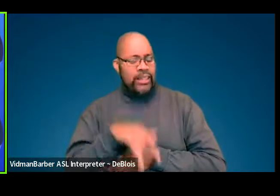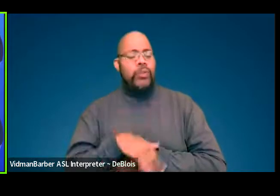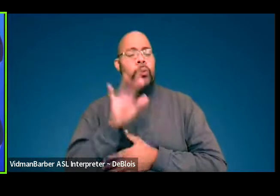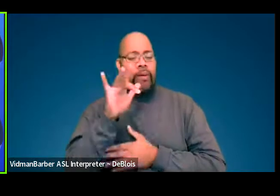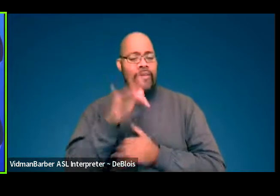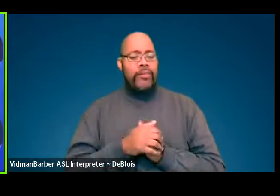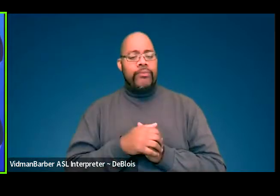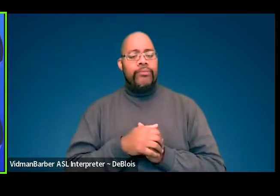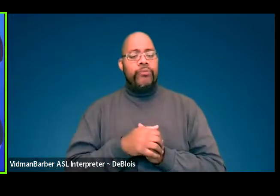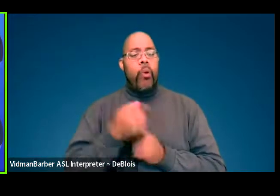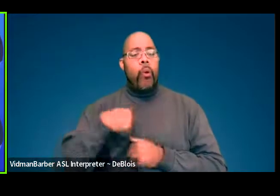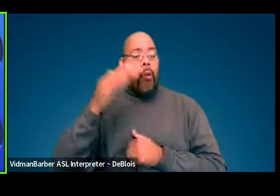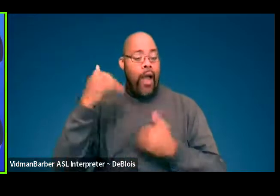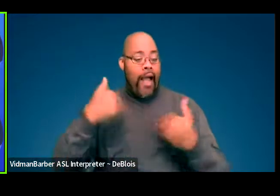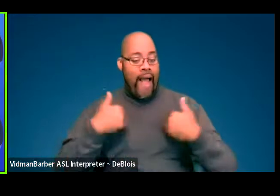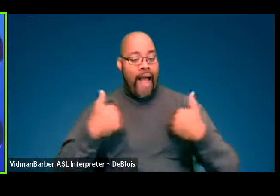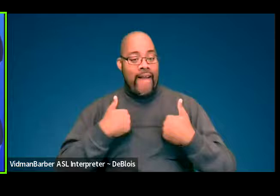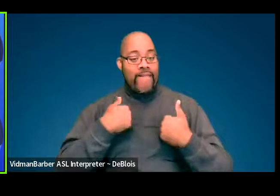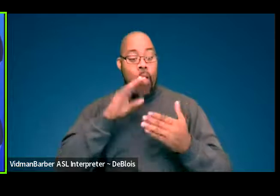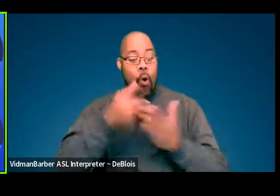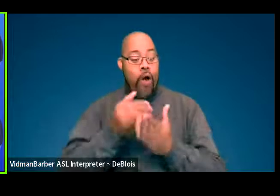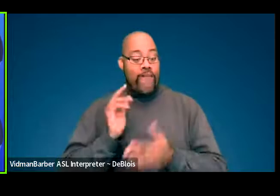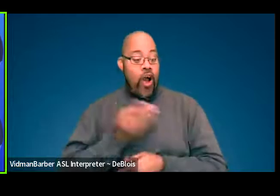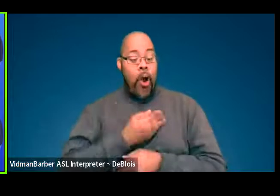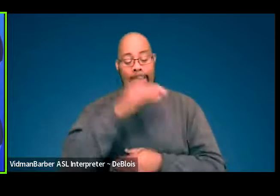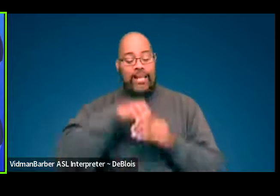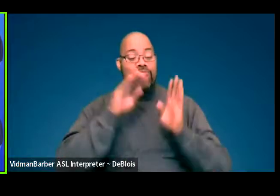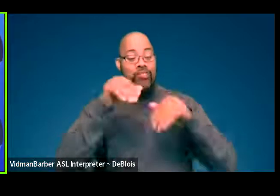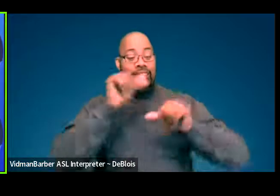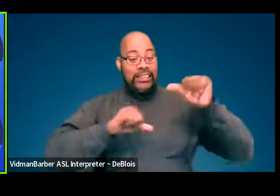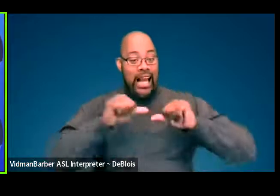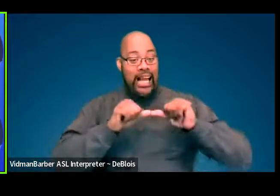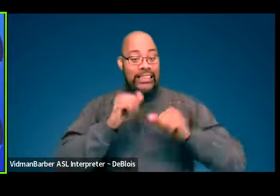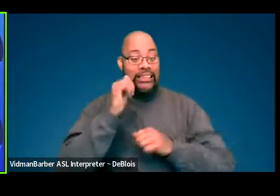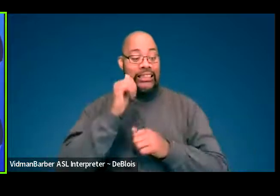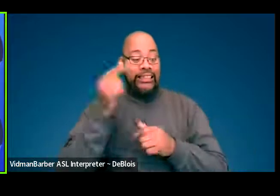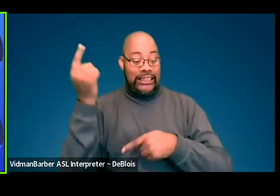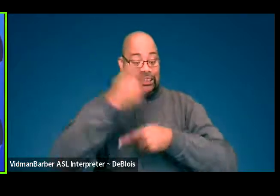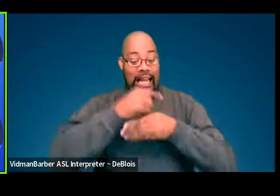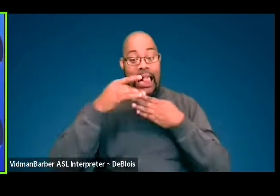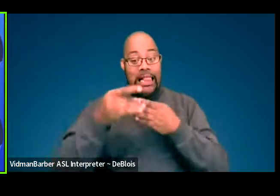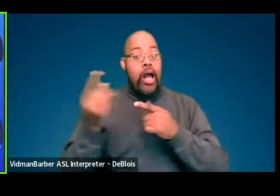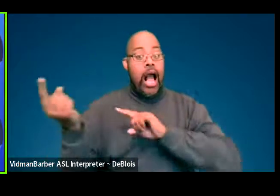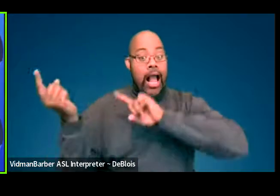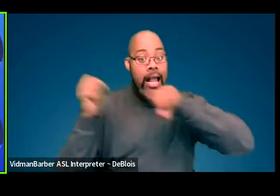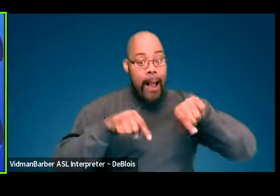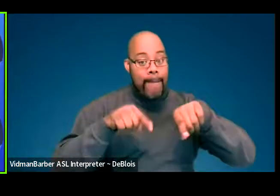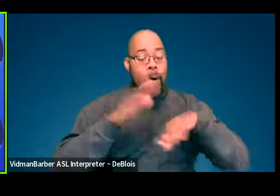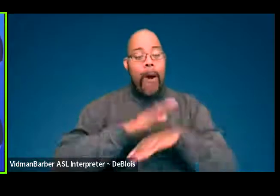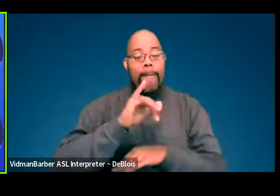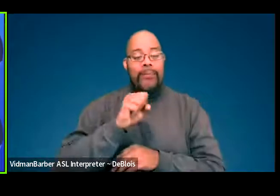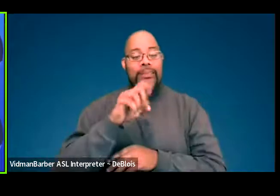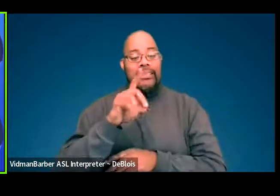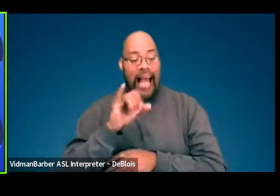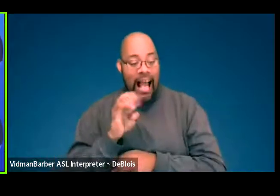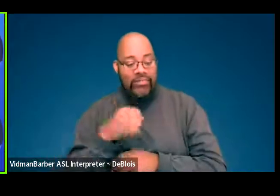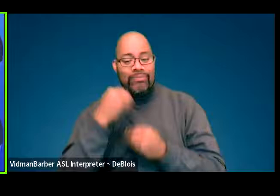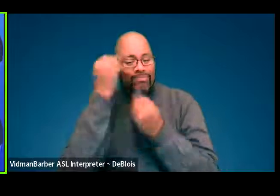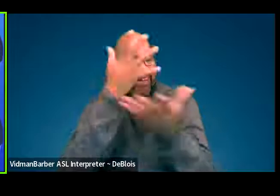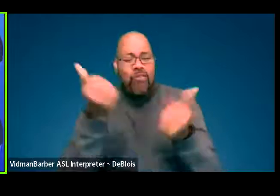25th. We were going to have all of our Black and Marine Science day leads. They're going to come onto BIMS Dives and tell